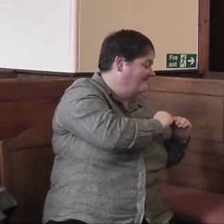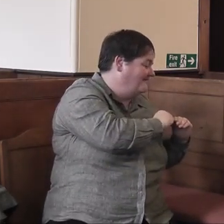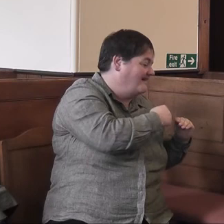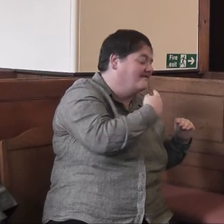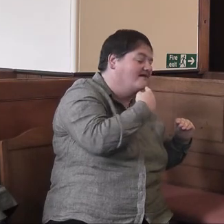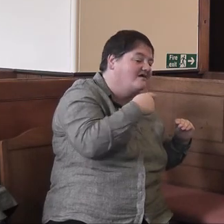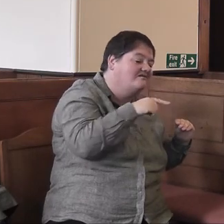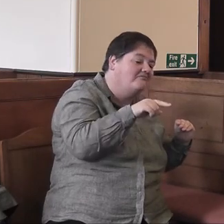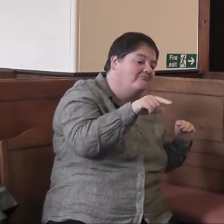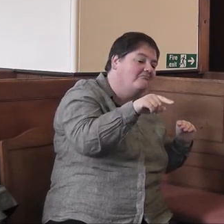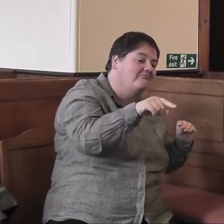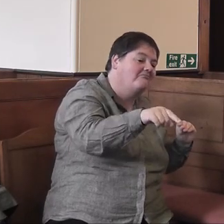And then